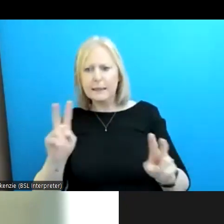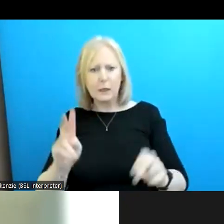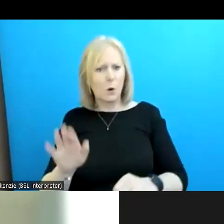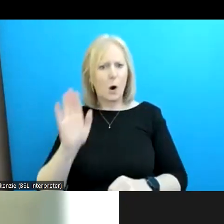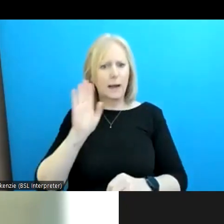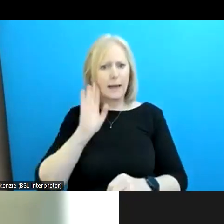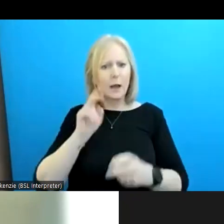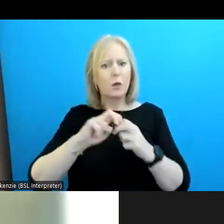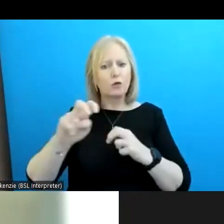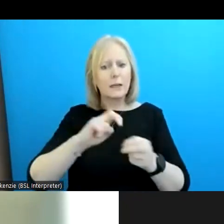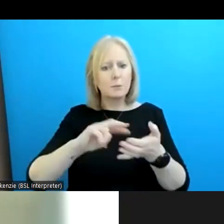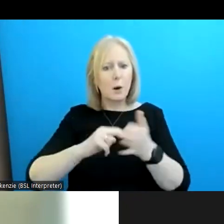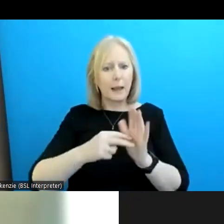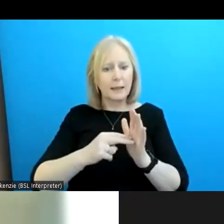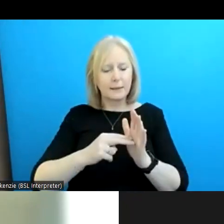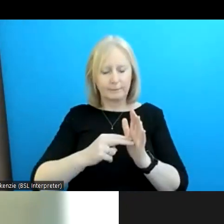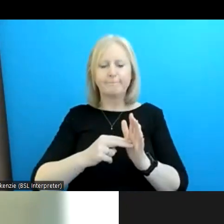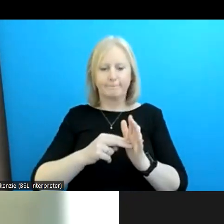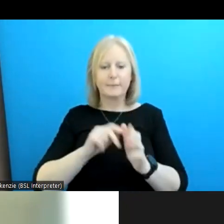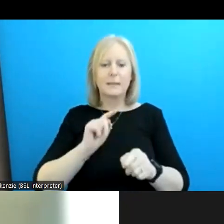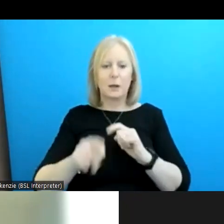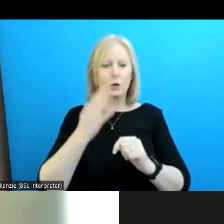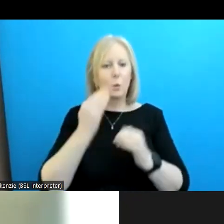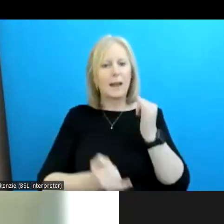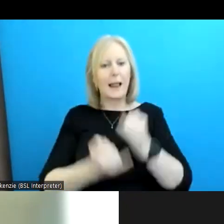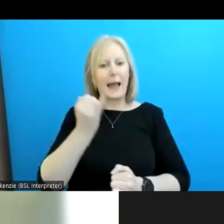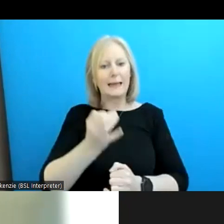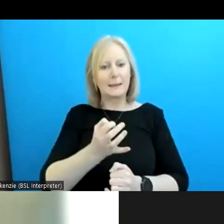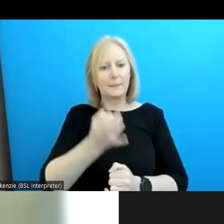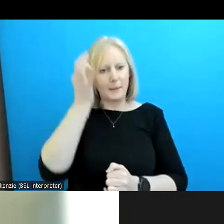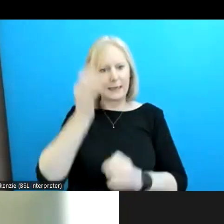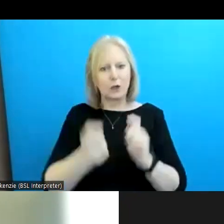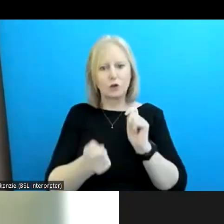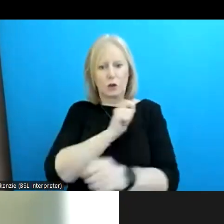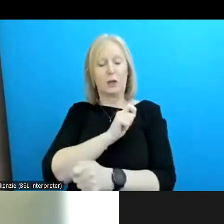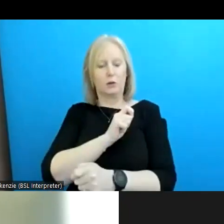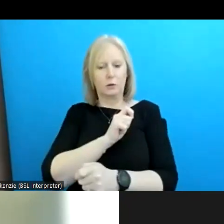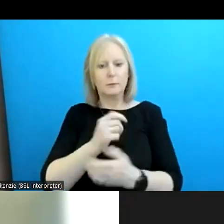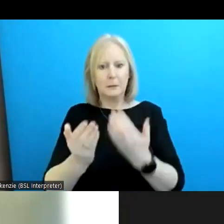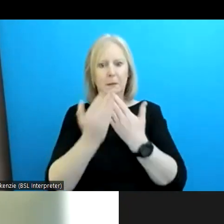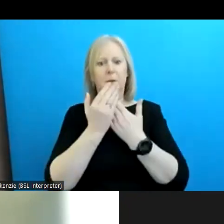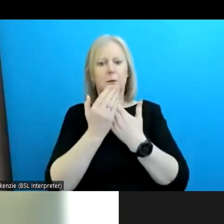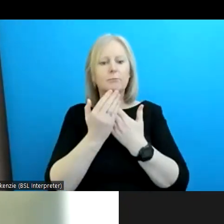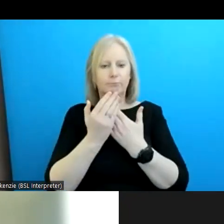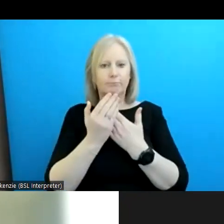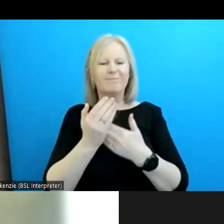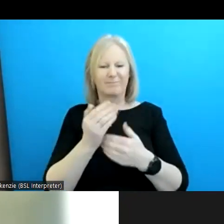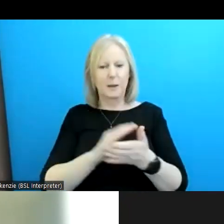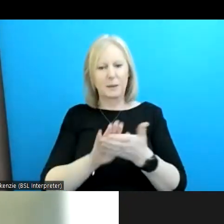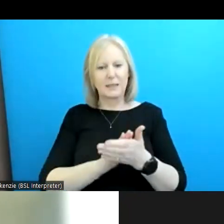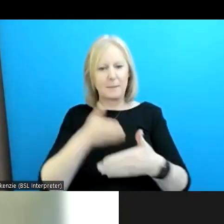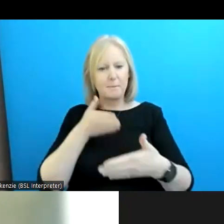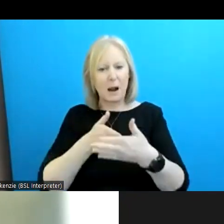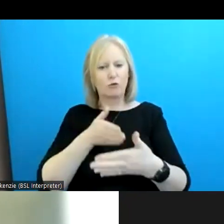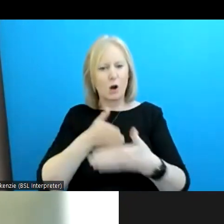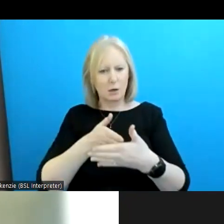and especially when there's those last minute changes, then we as a society are yet again putting up the barriers and discriminating against